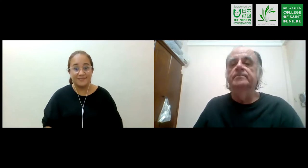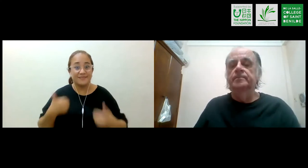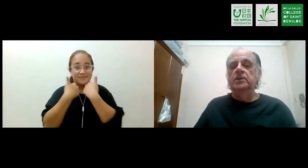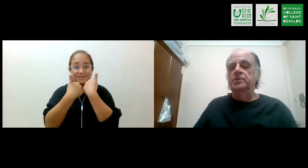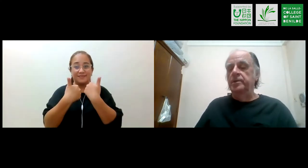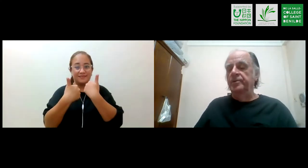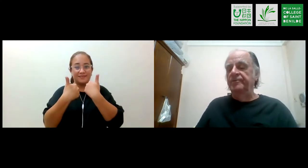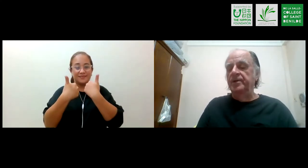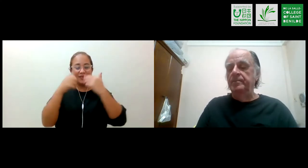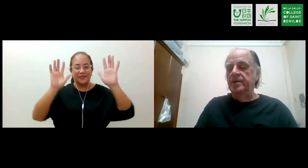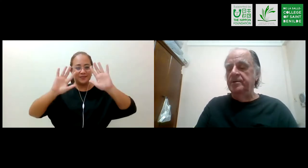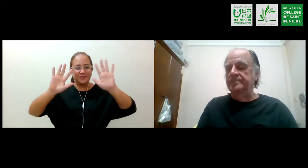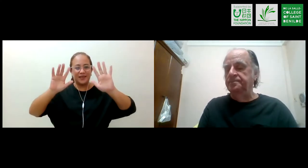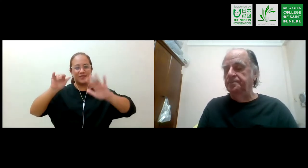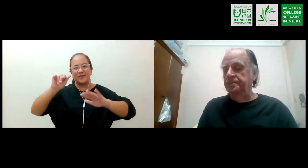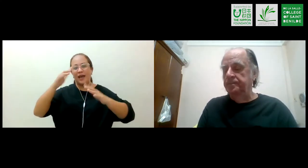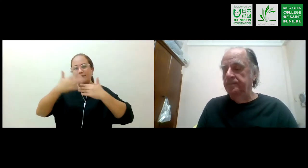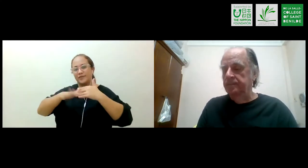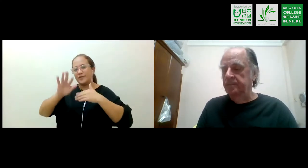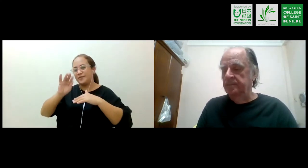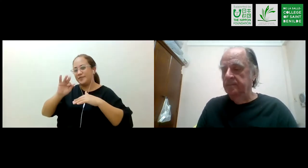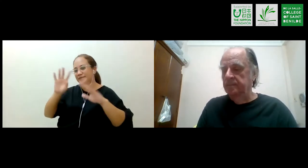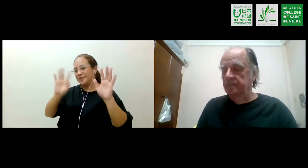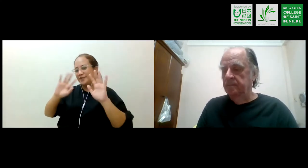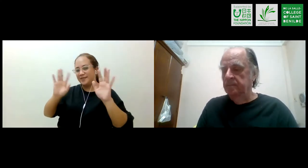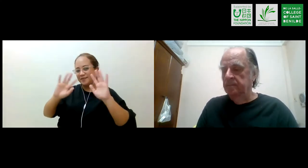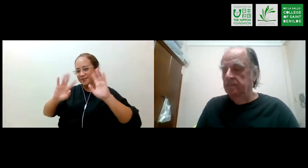All right. Okay, sir. See you in 15 minutes then. Thank you, sir.